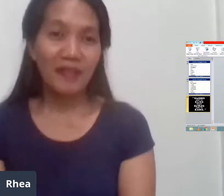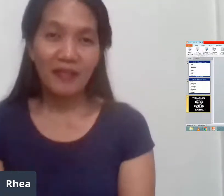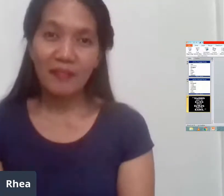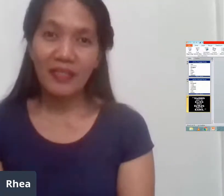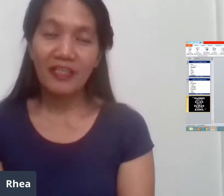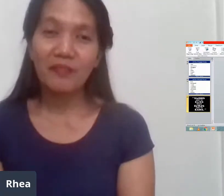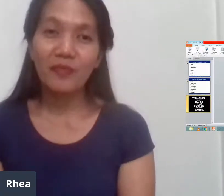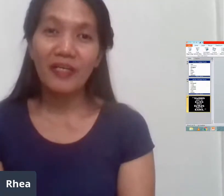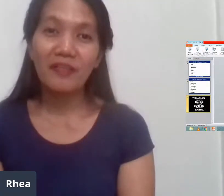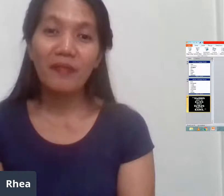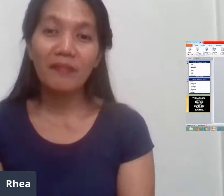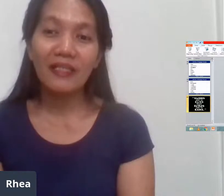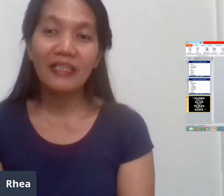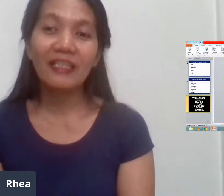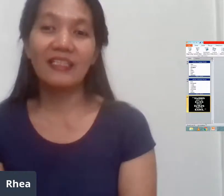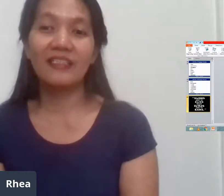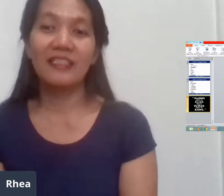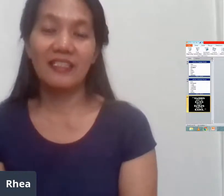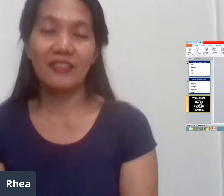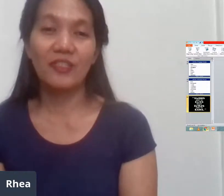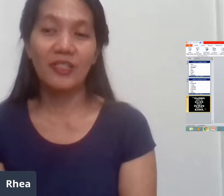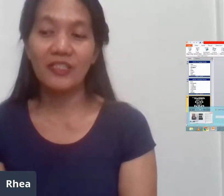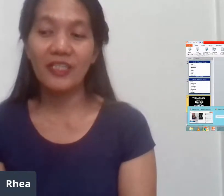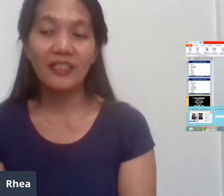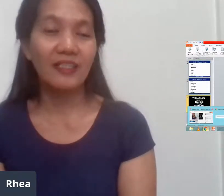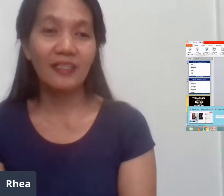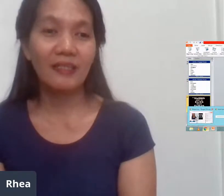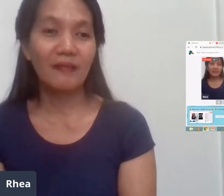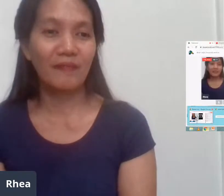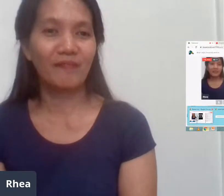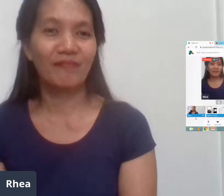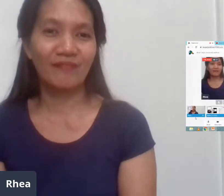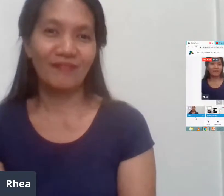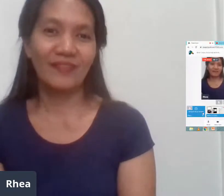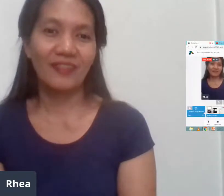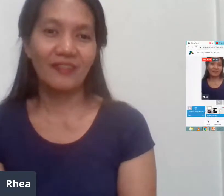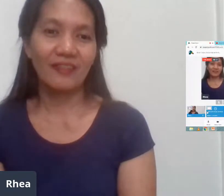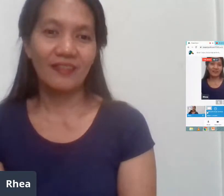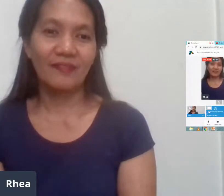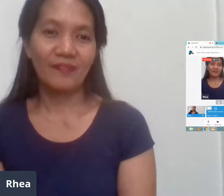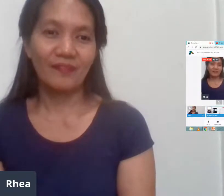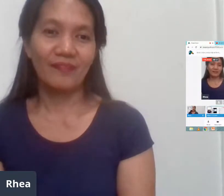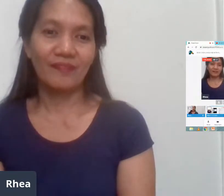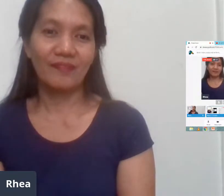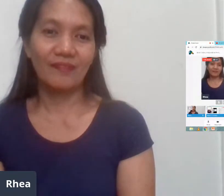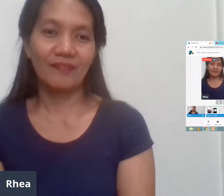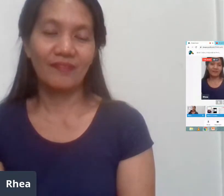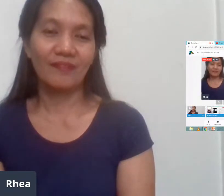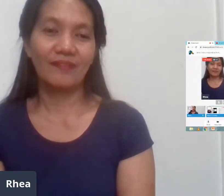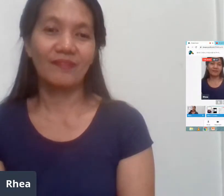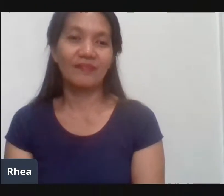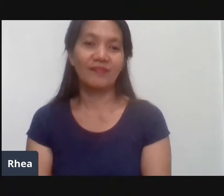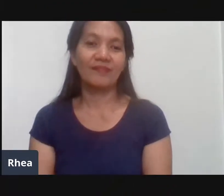Good afternoon. Ibigay ko po kayo babalik kay Sir JD.